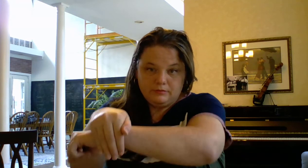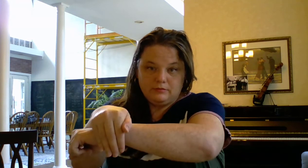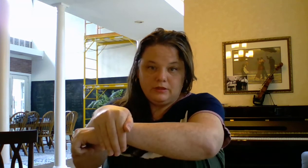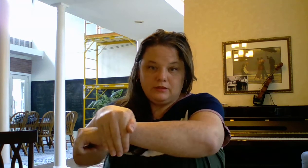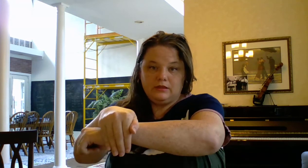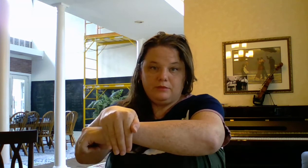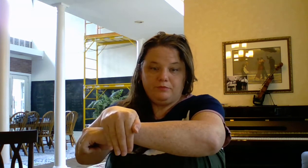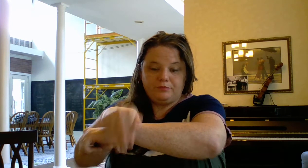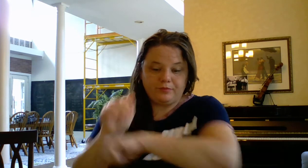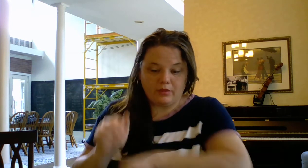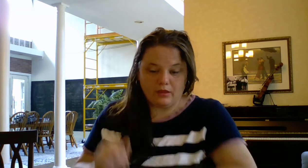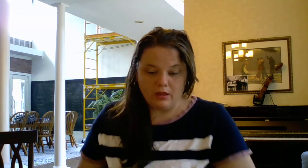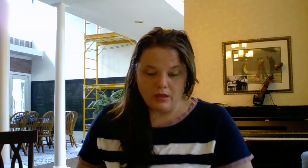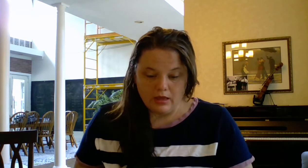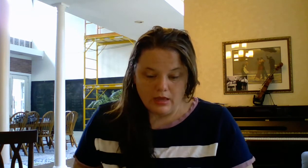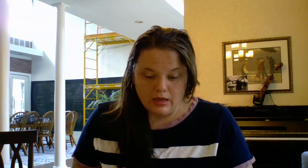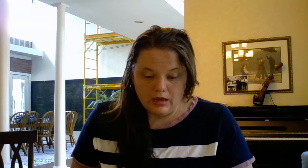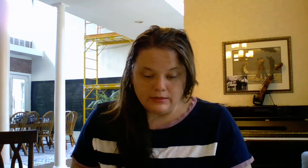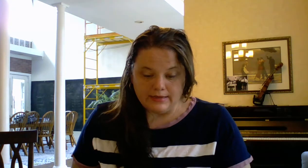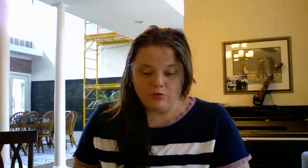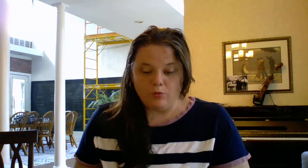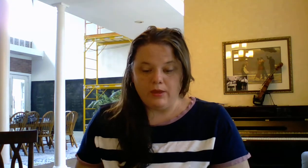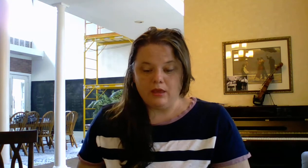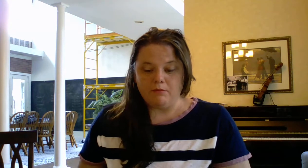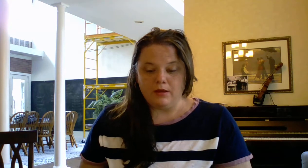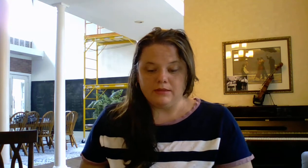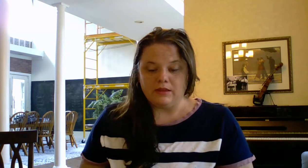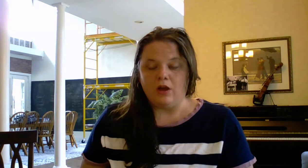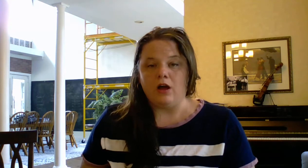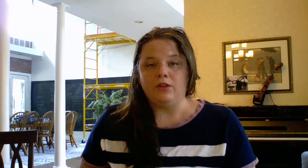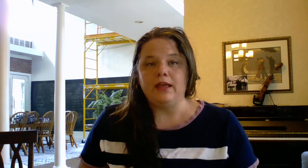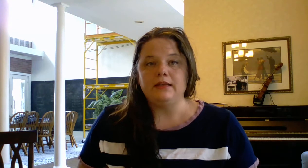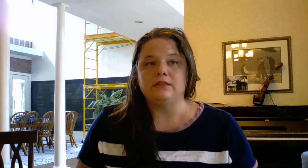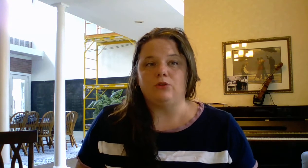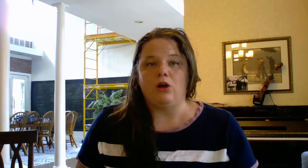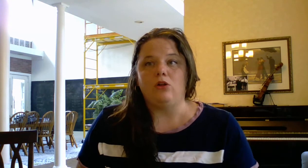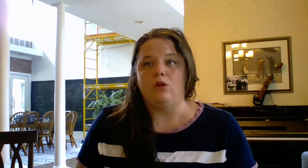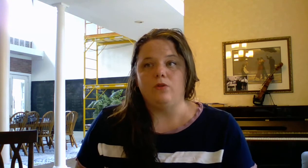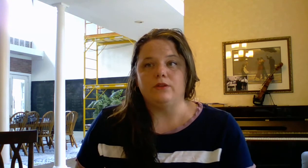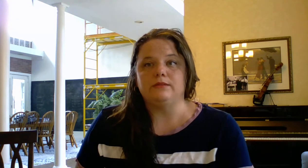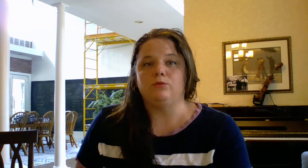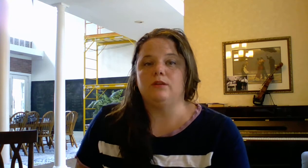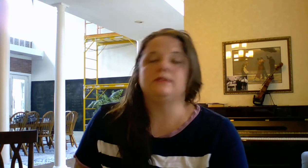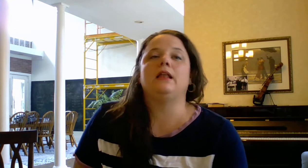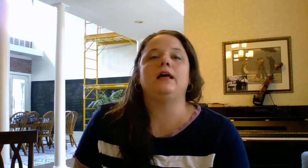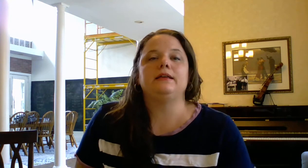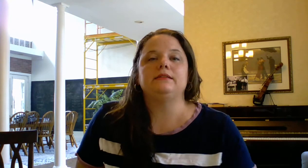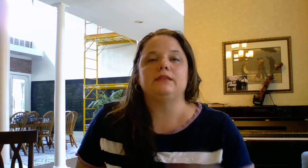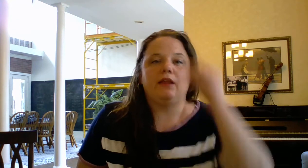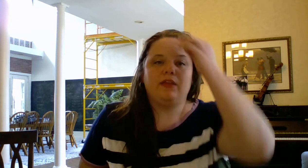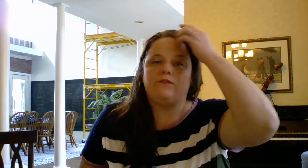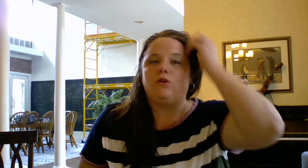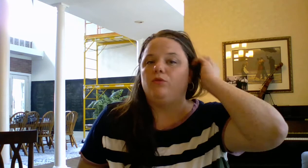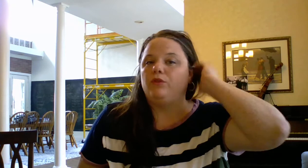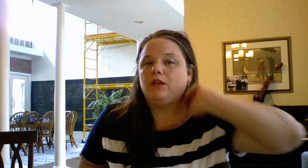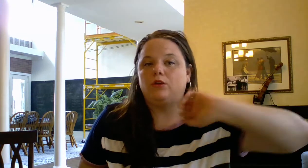Can you see that? Days of the week, months, and the holidays. These are all on one of the slides, and I think I have a whole video worth